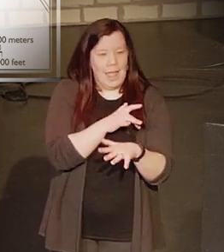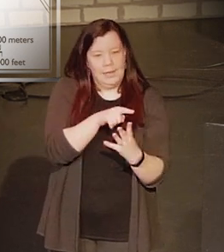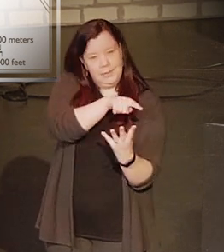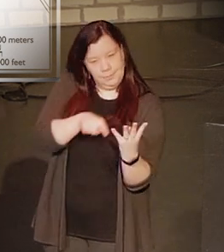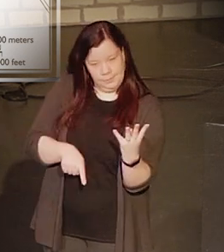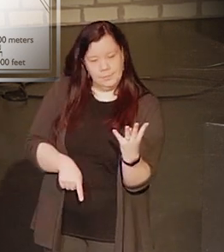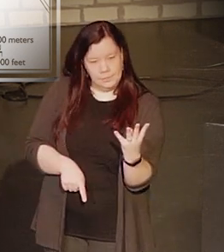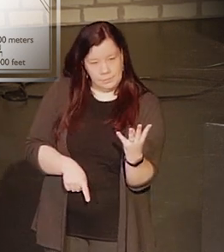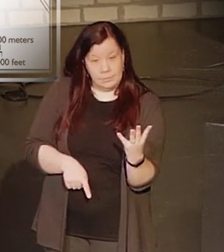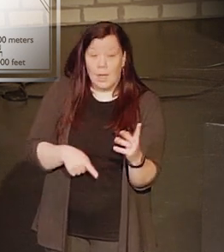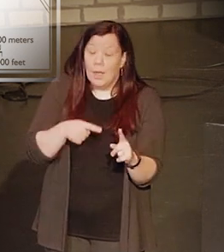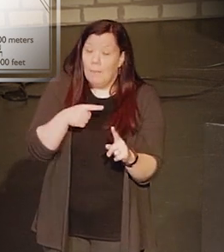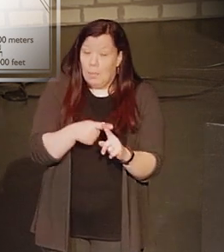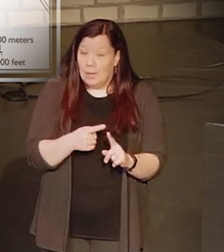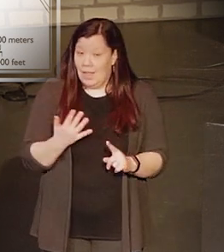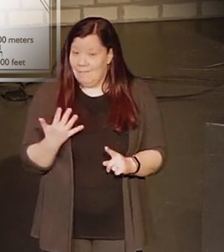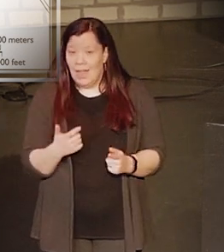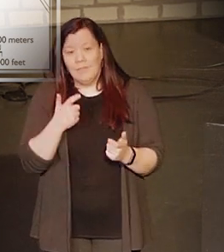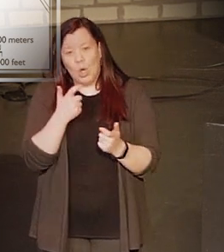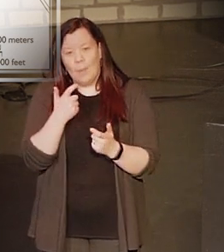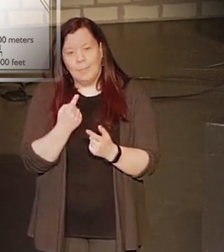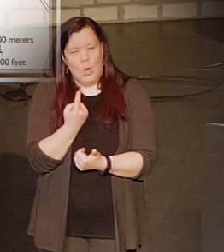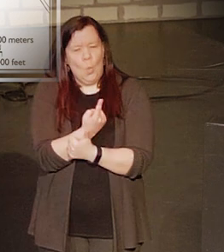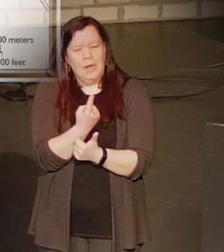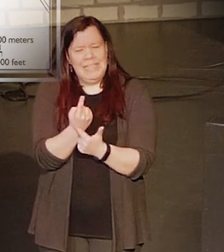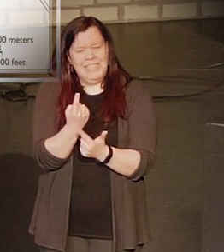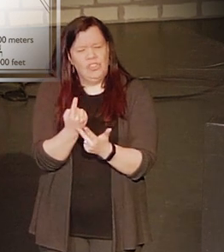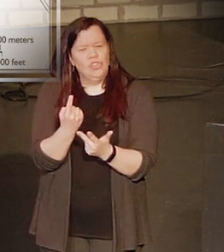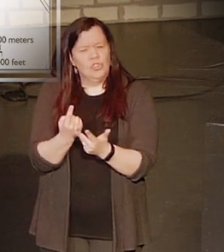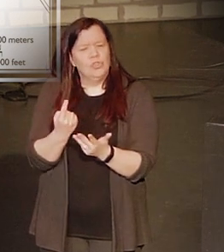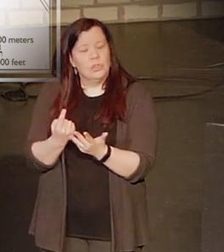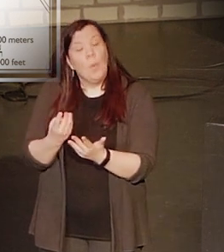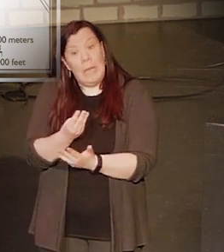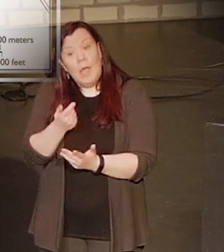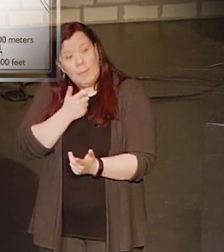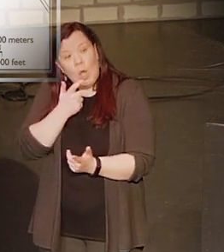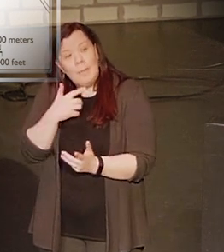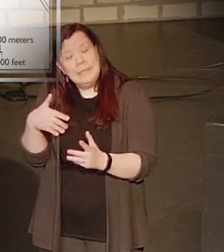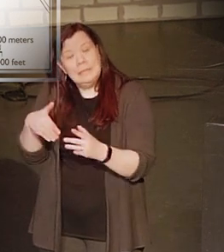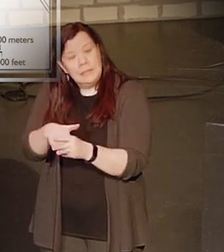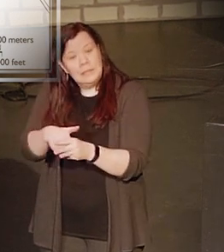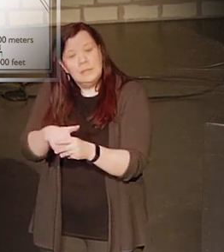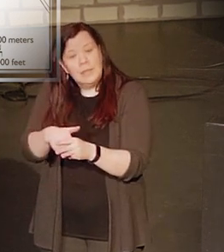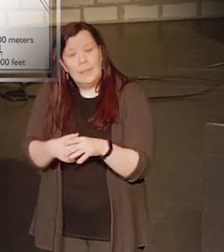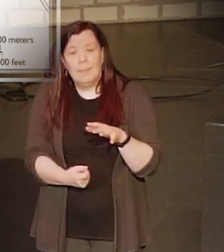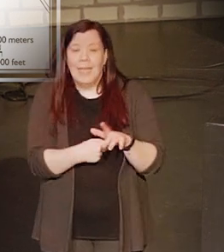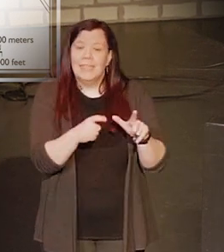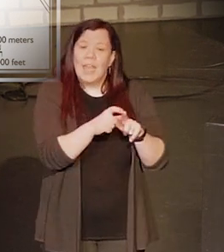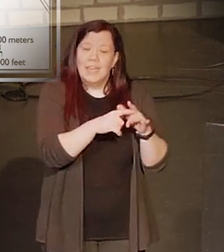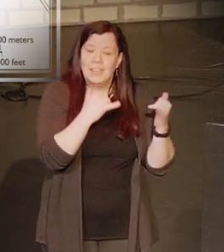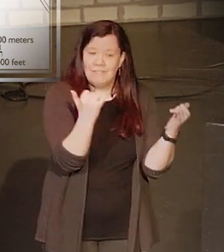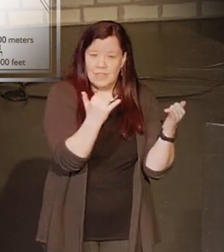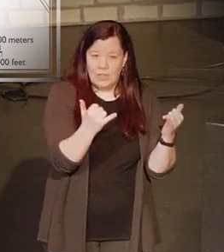also five comedians presenting one play each. So there was some comedy at the Dionysia, and